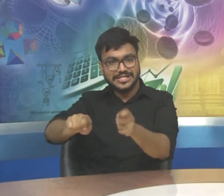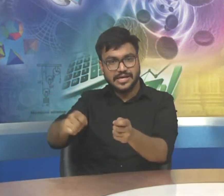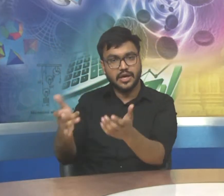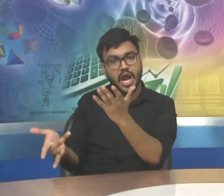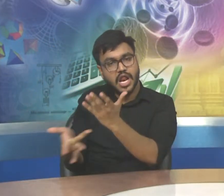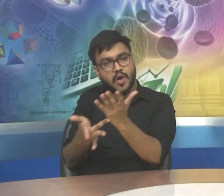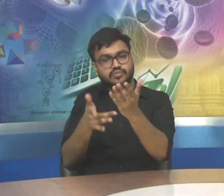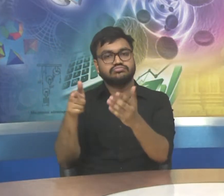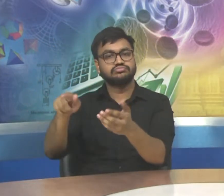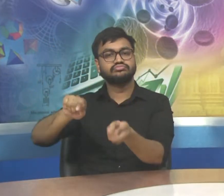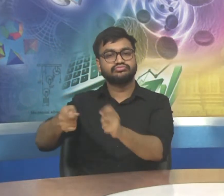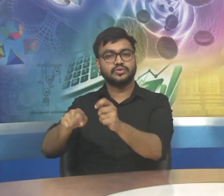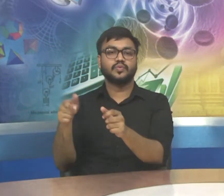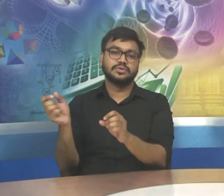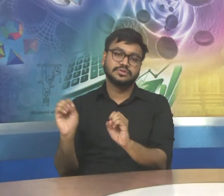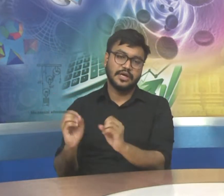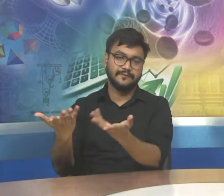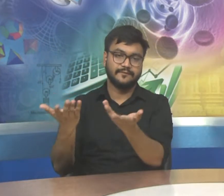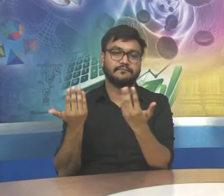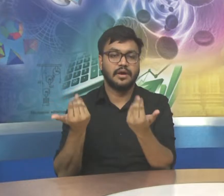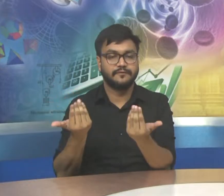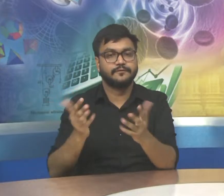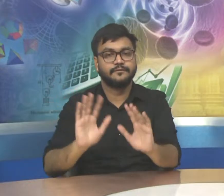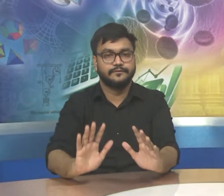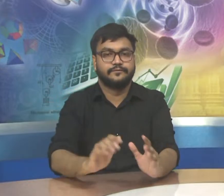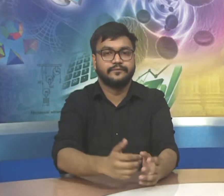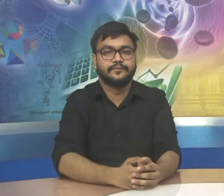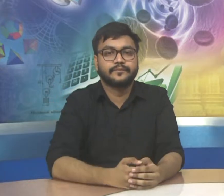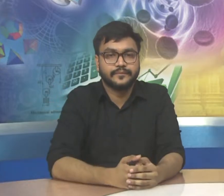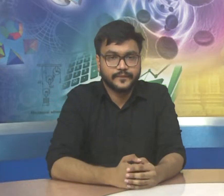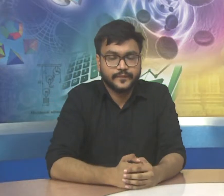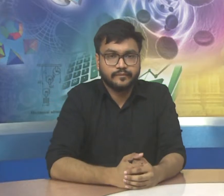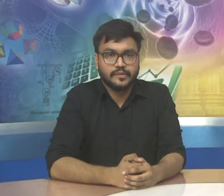now it has changed with the stoves and gas.